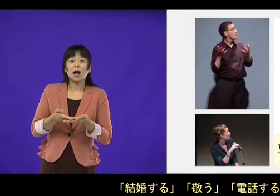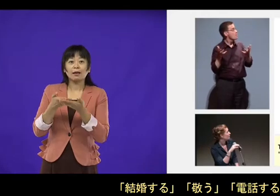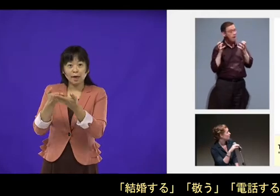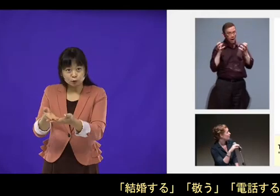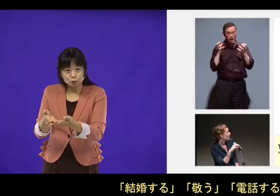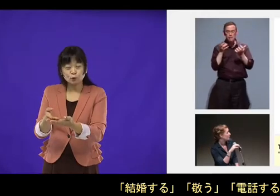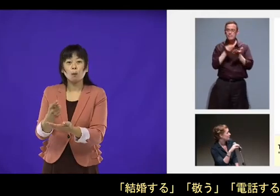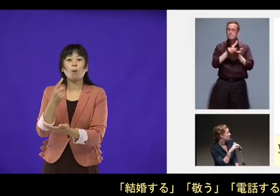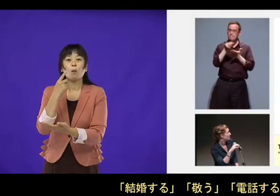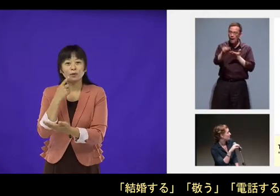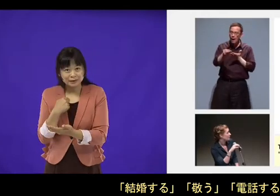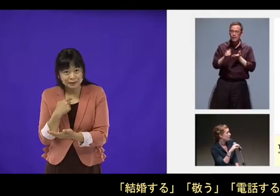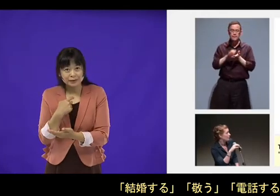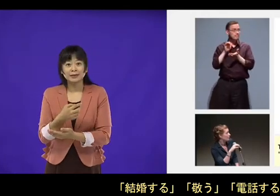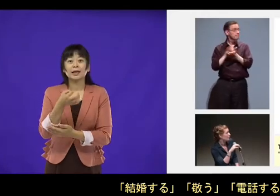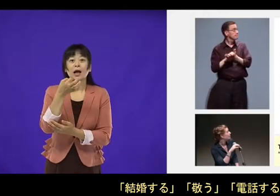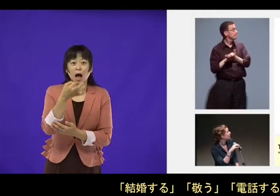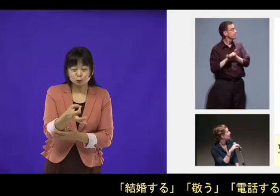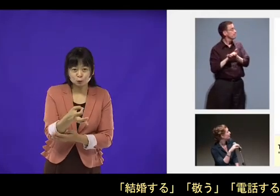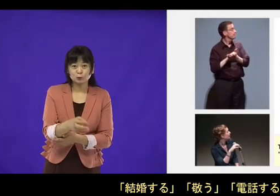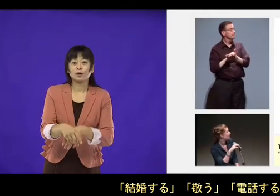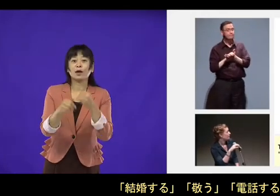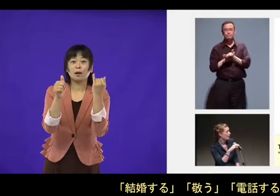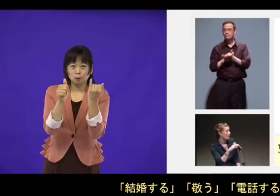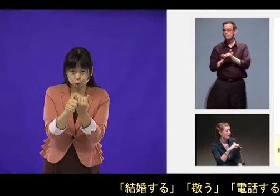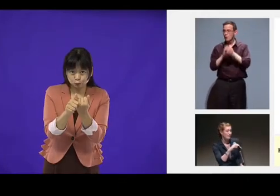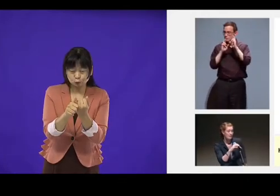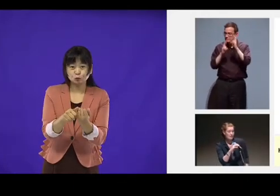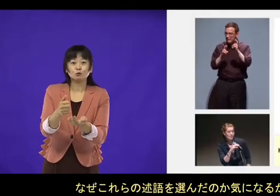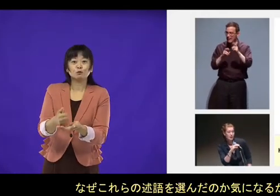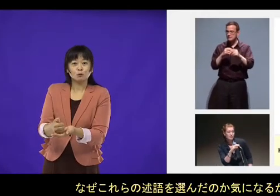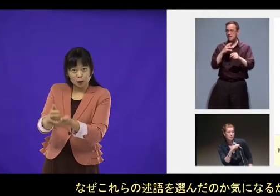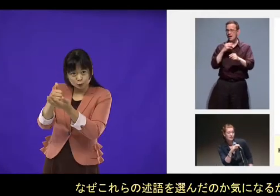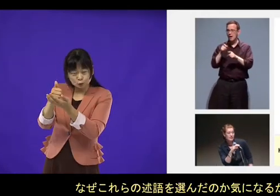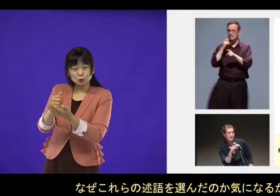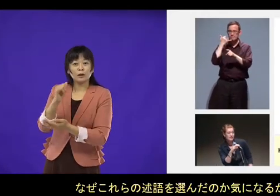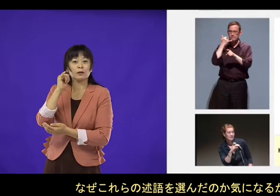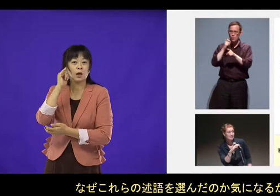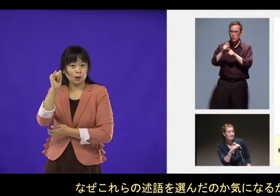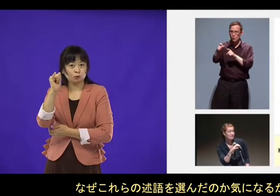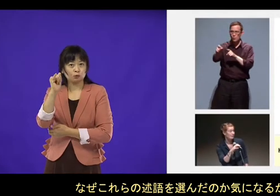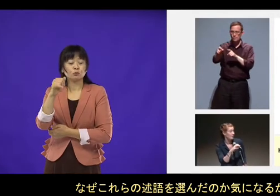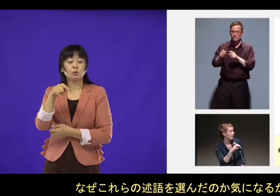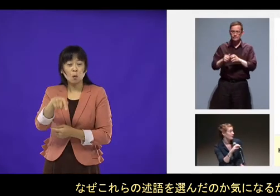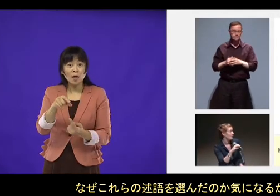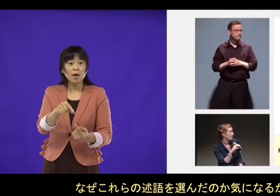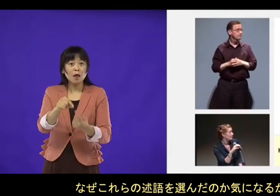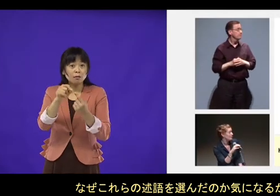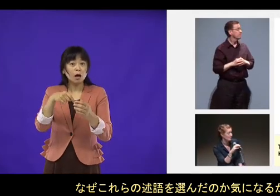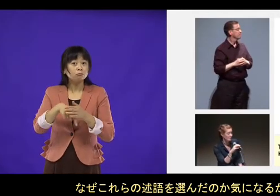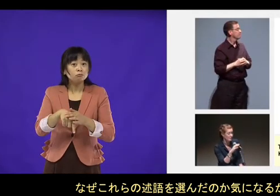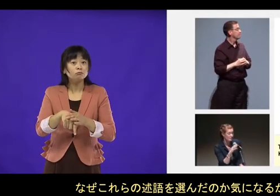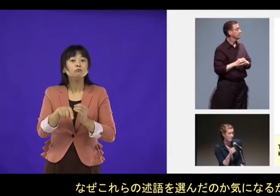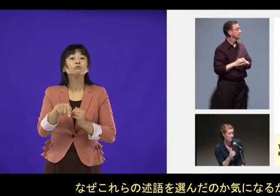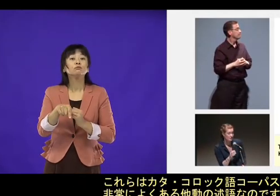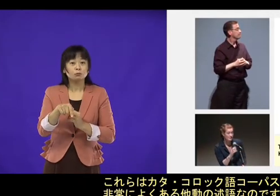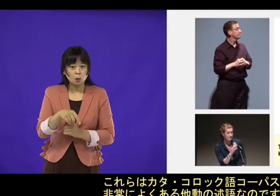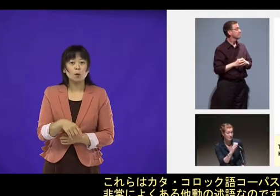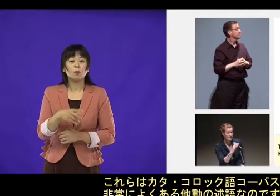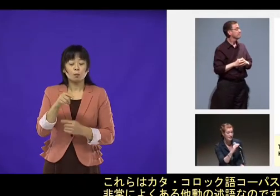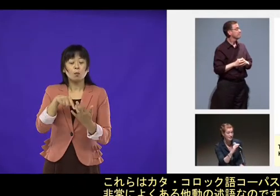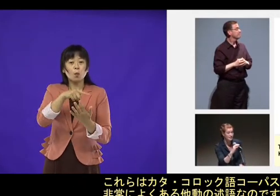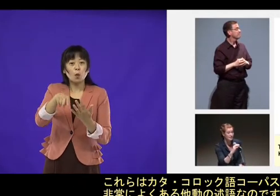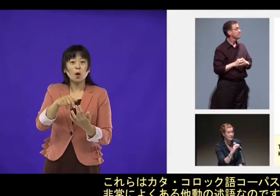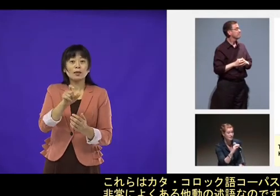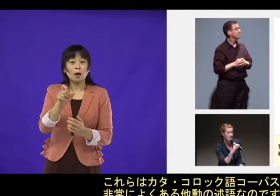marry, respect, and phone. So how did I select these? These are very common